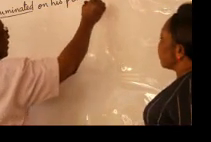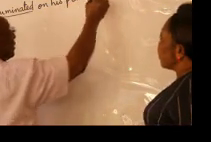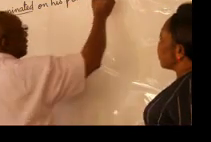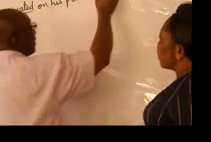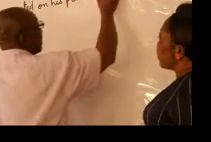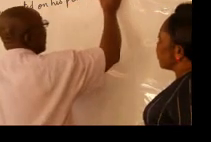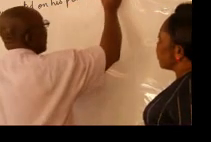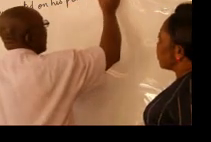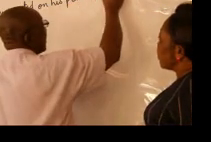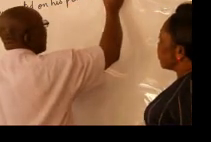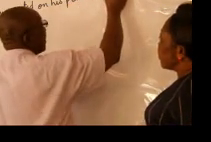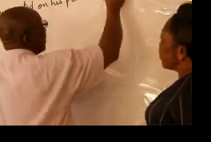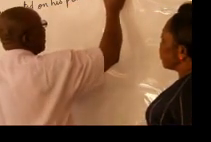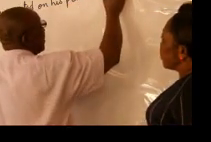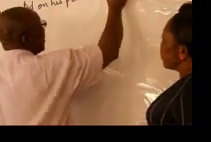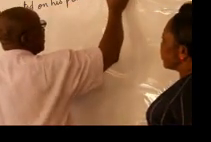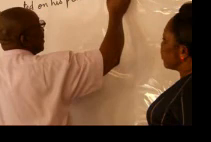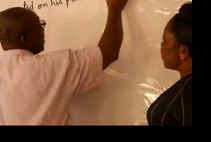experience